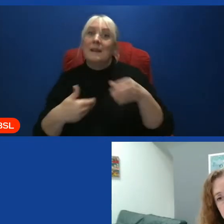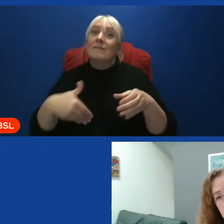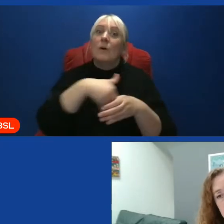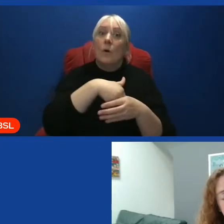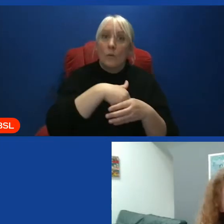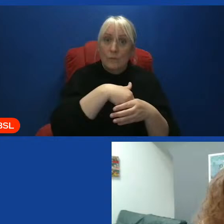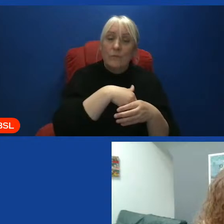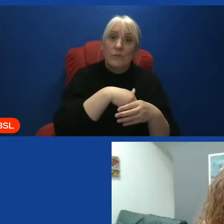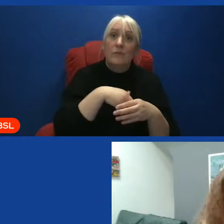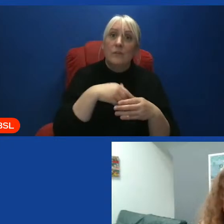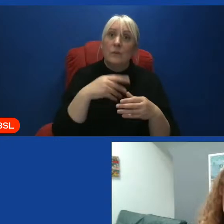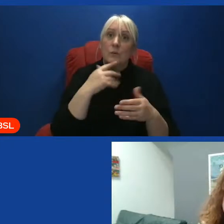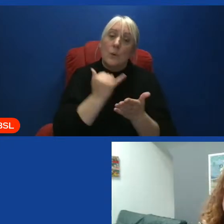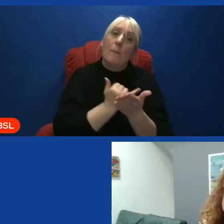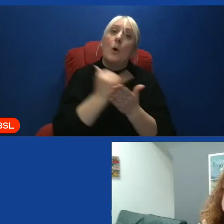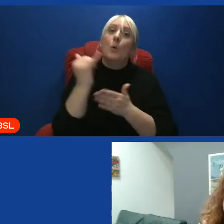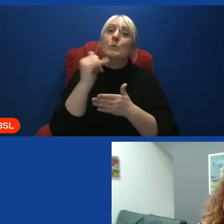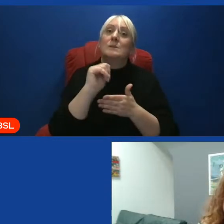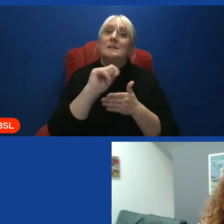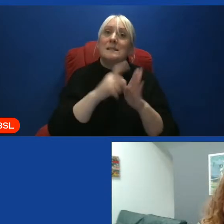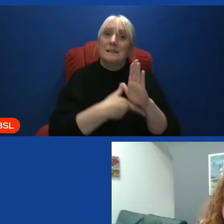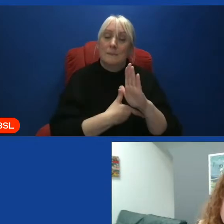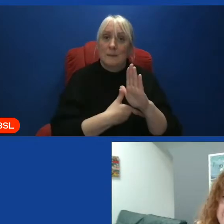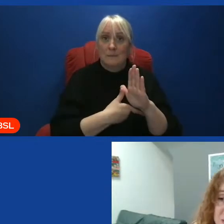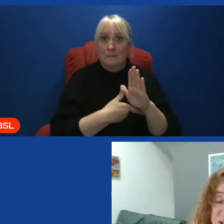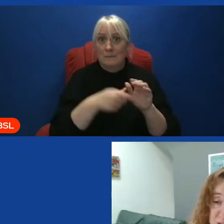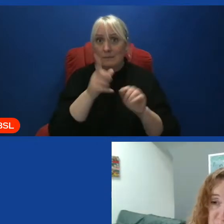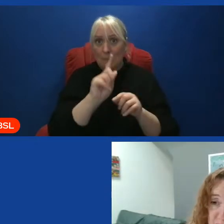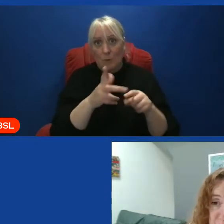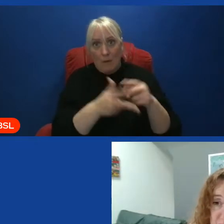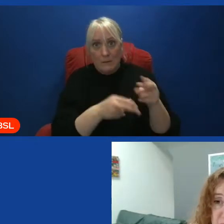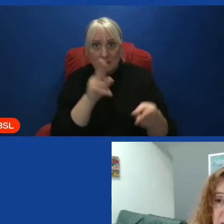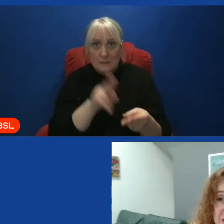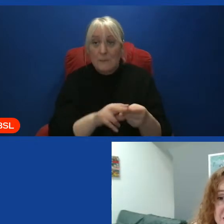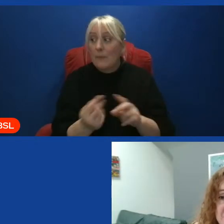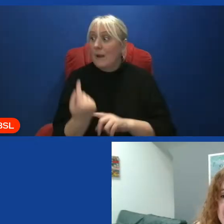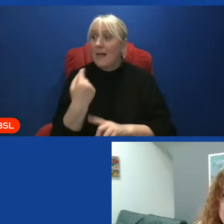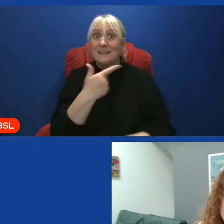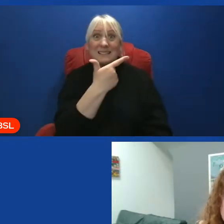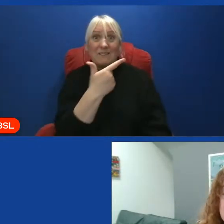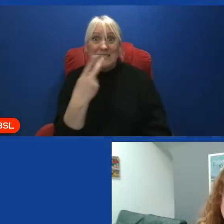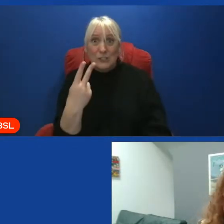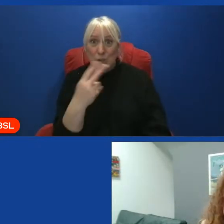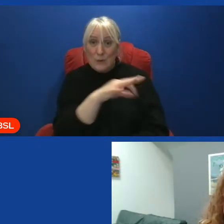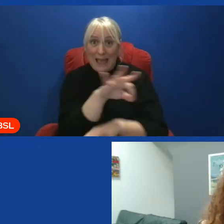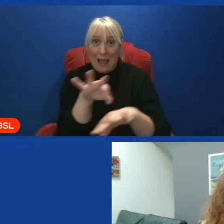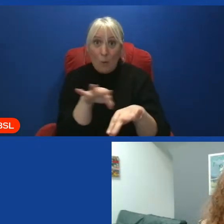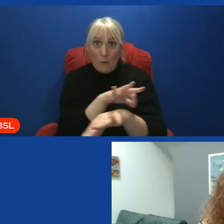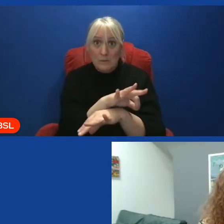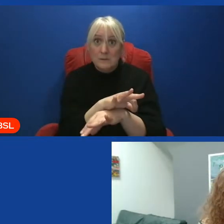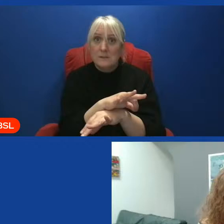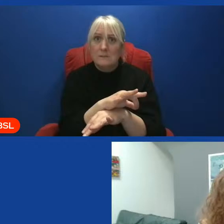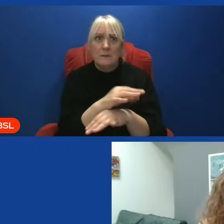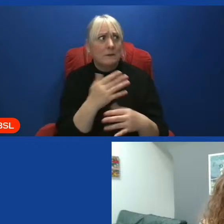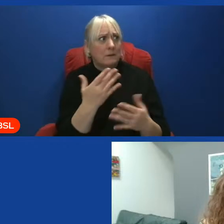one that we obviously have to mount. But of course, in the last 72 hours, as Martin said, this has ramped up, hasn't it, because of the announcements